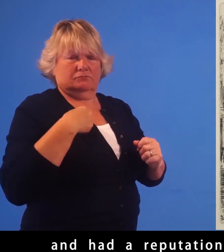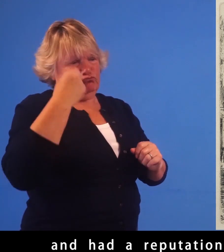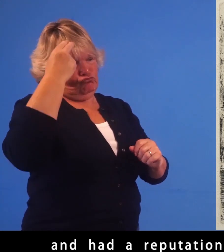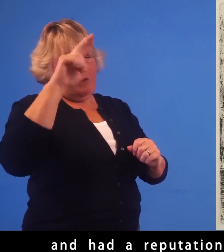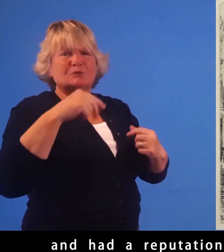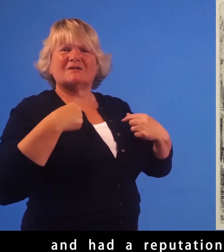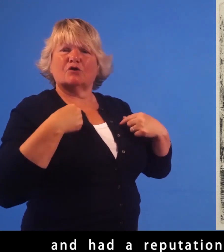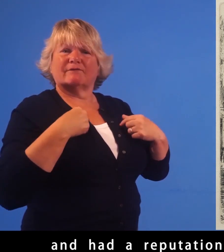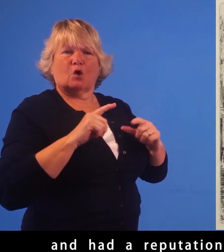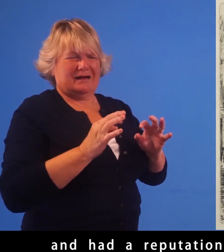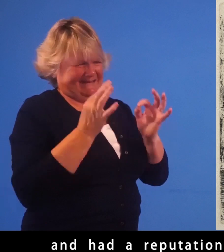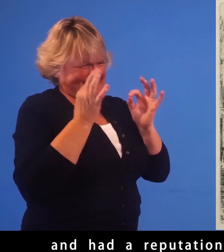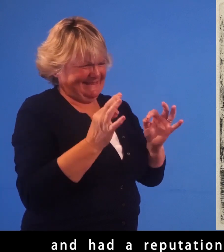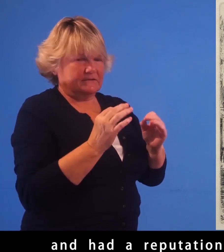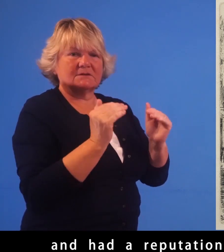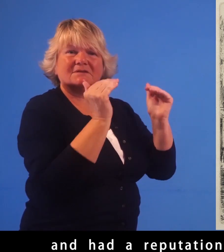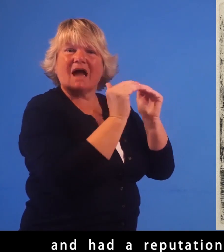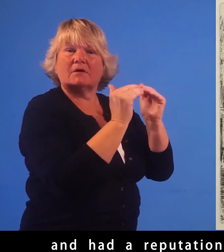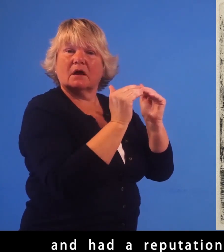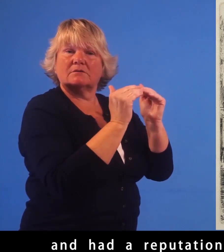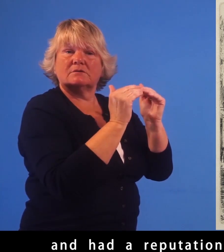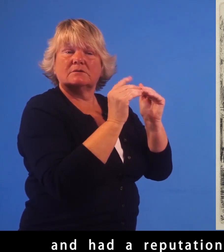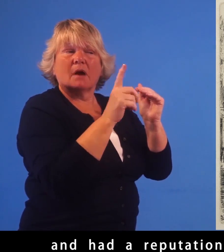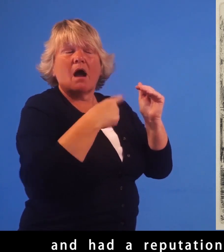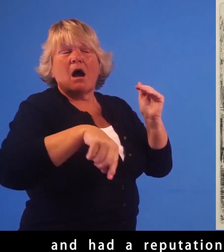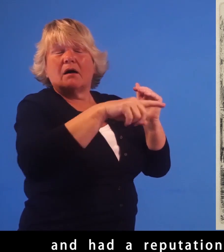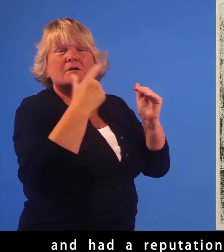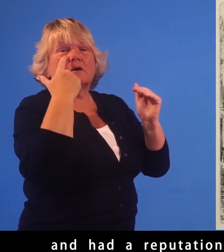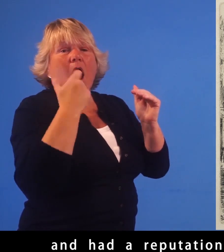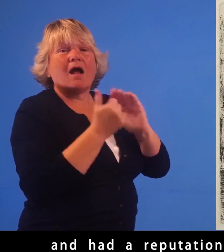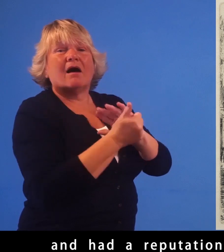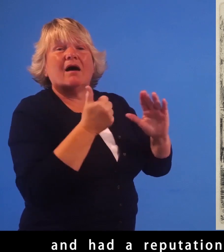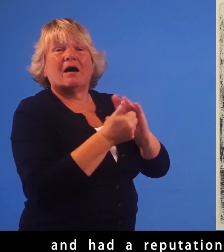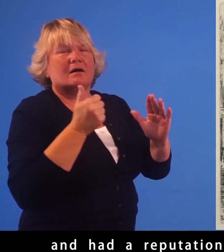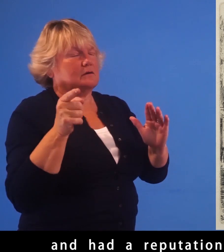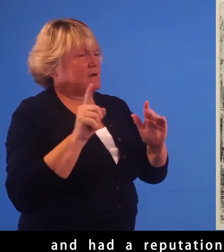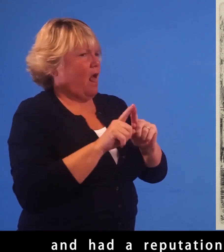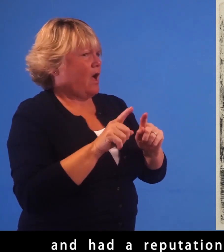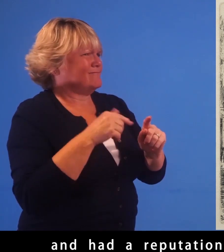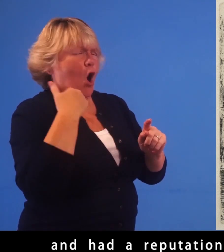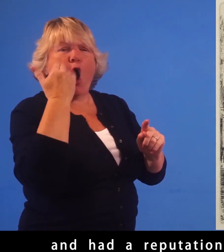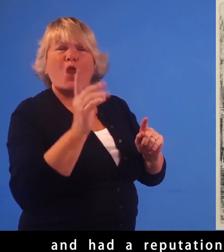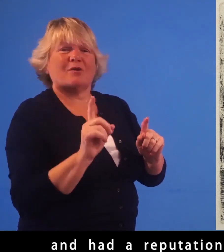and had a reputation for exacting standards, but he always encouraged young talent.